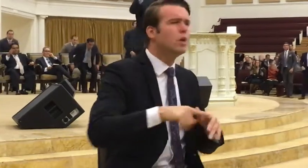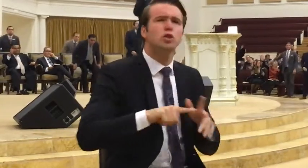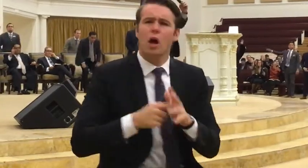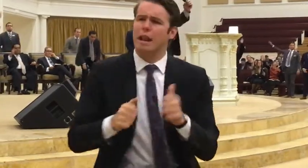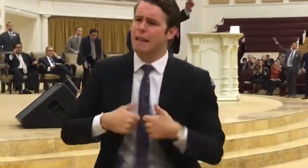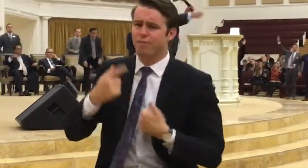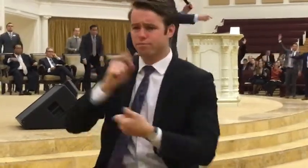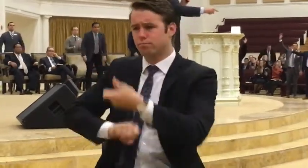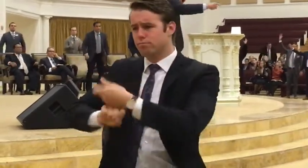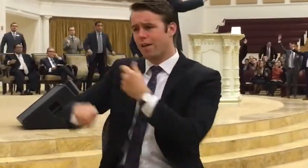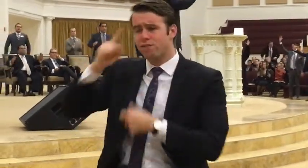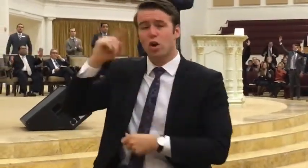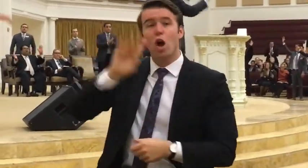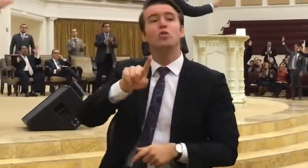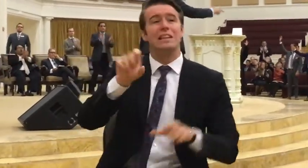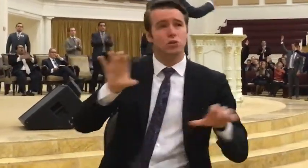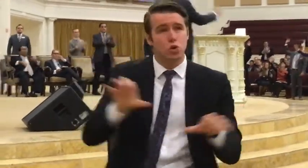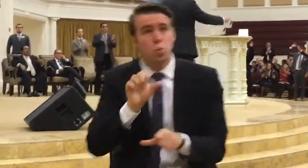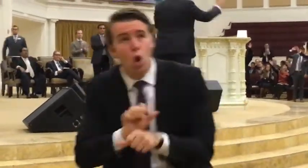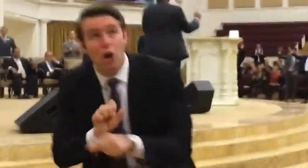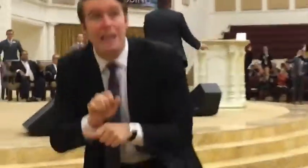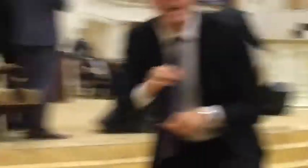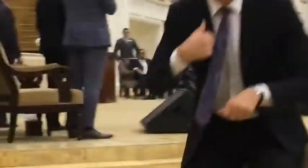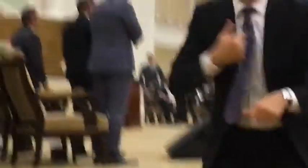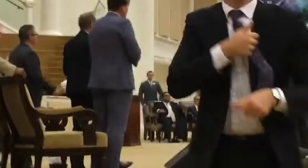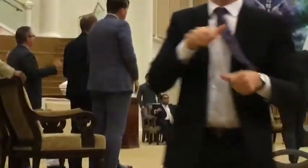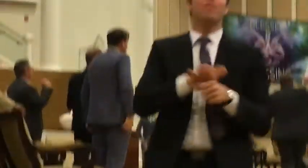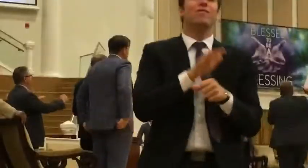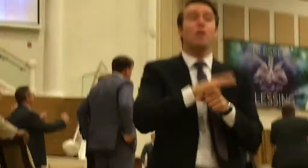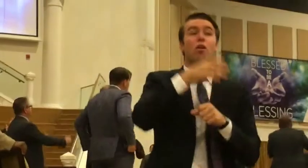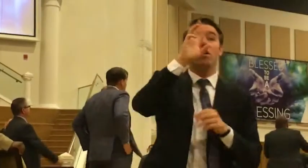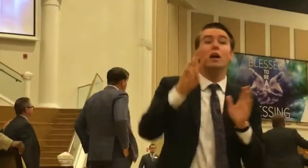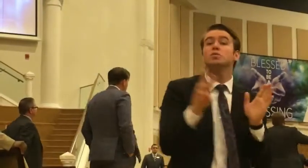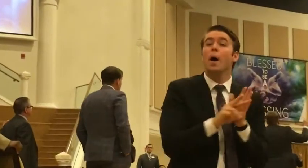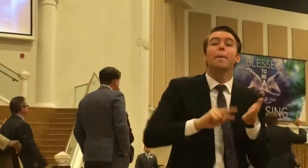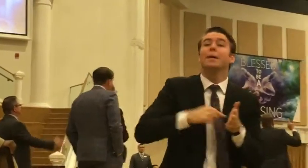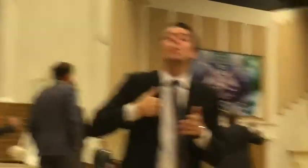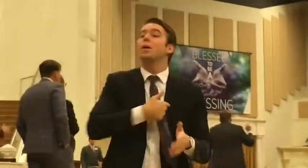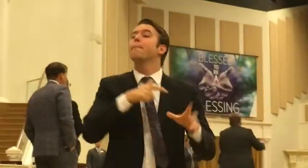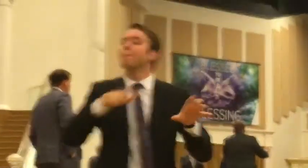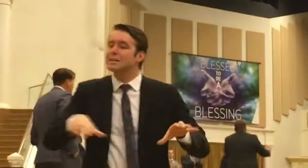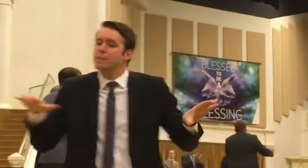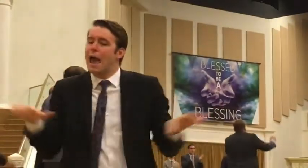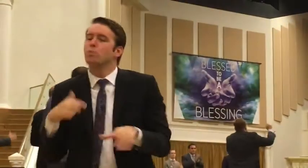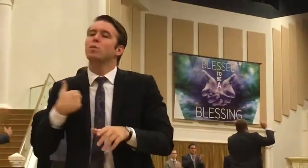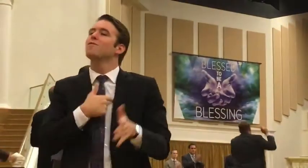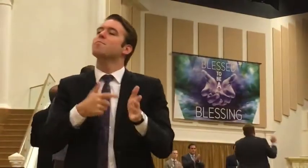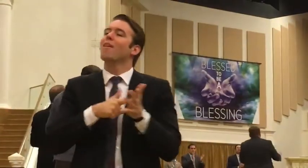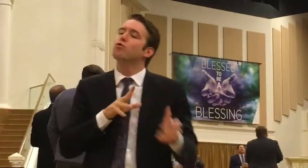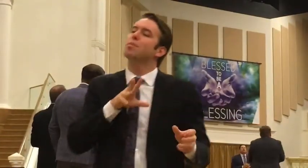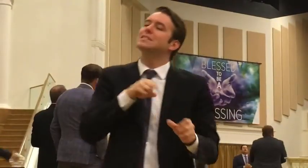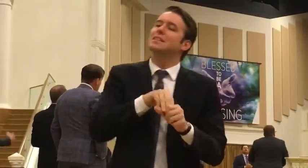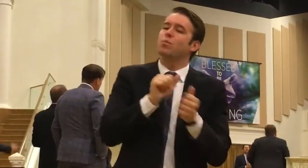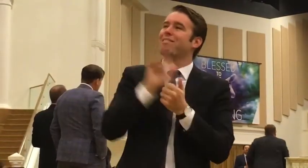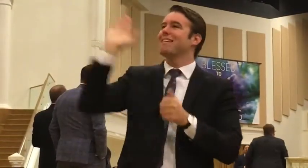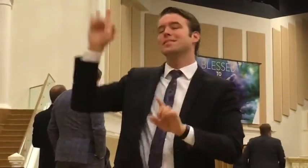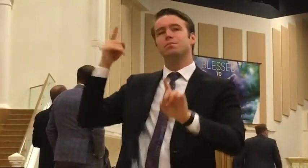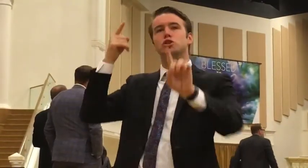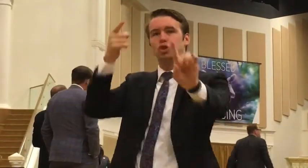because you got to do the work. If we're going to fulfill the will of the Father, we got to be active. We got to participate in the